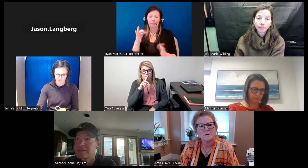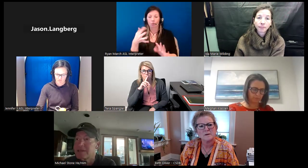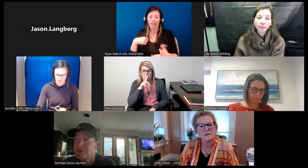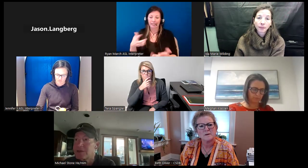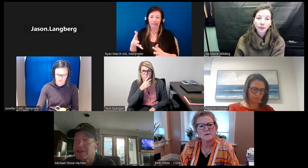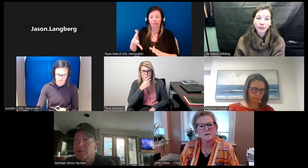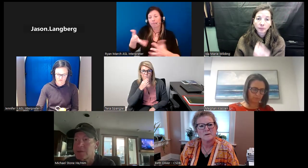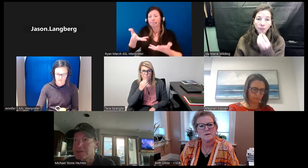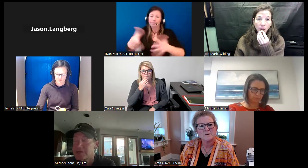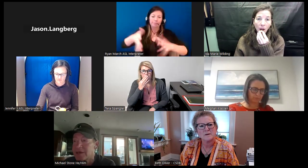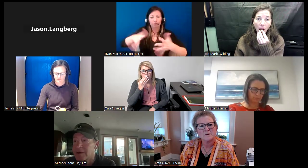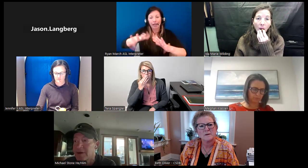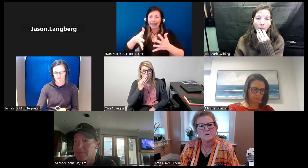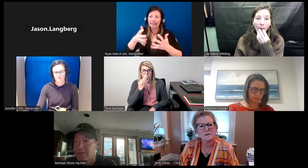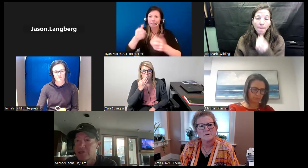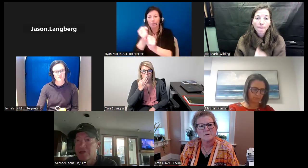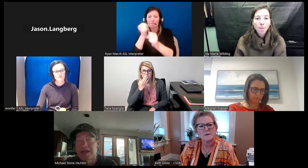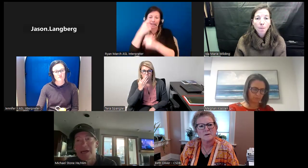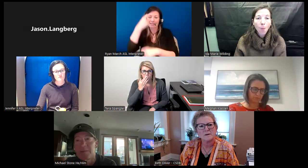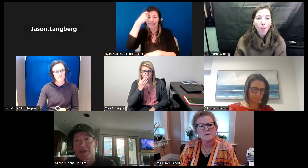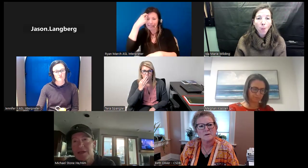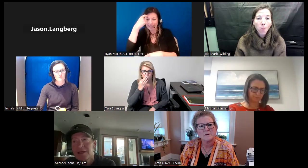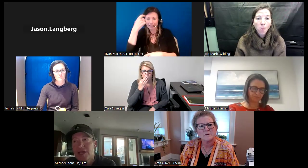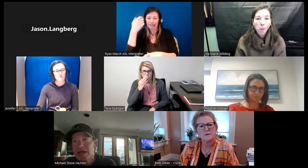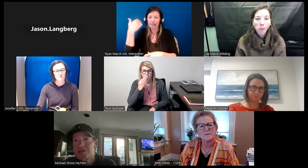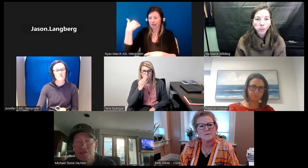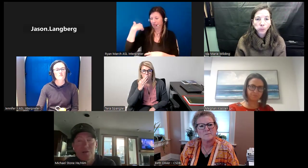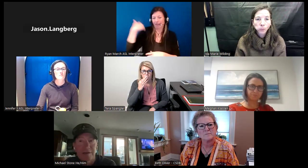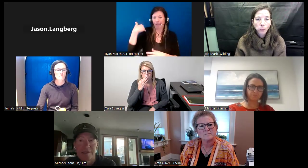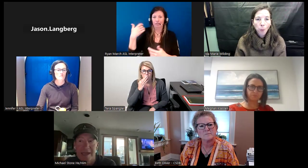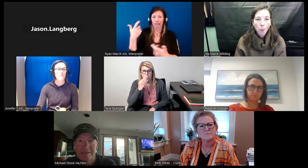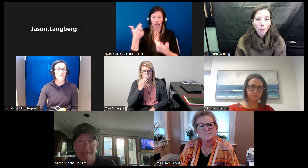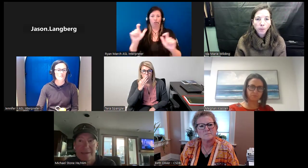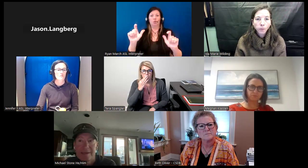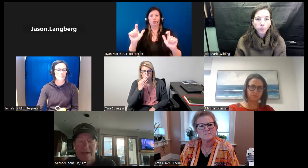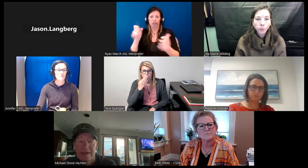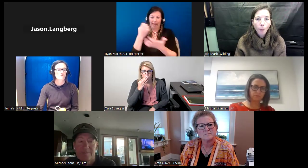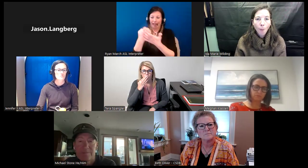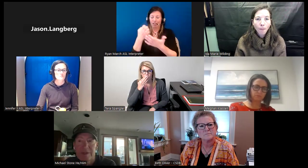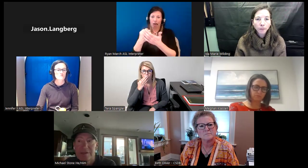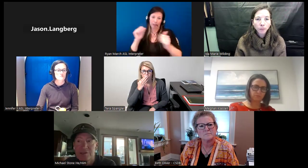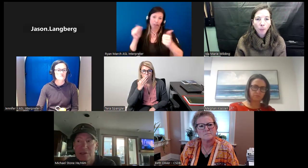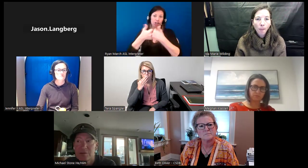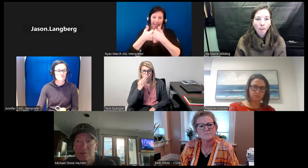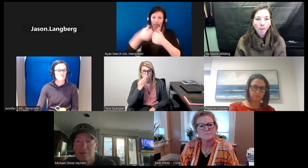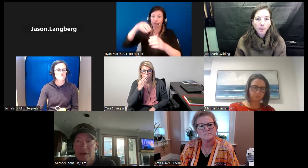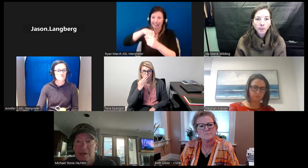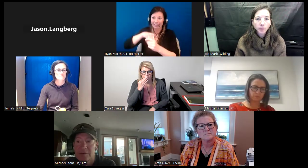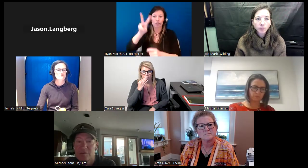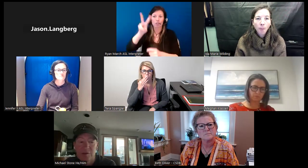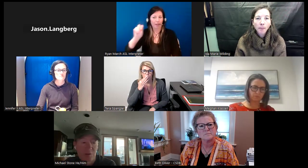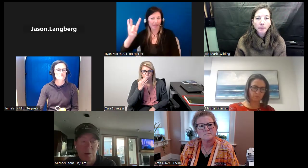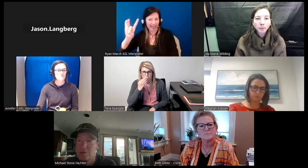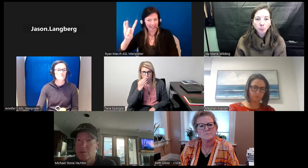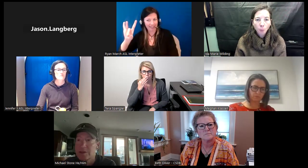made sense given that there was a major economic challenge in 2008. And so